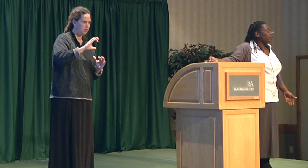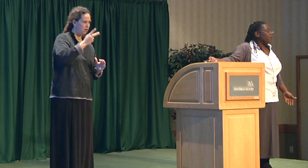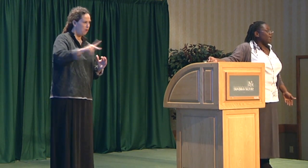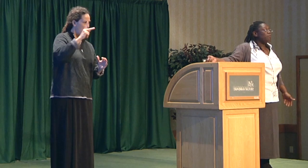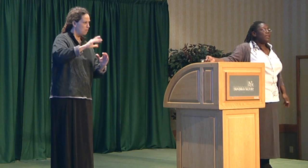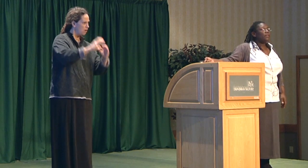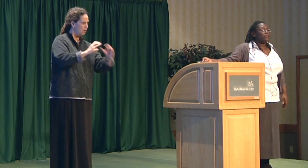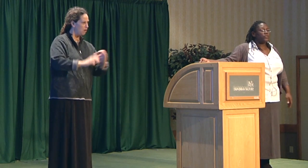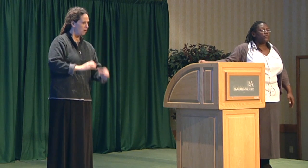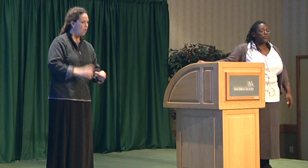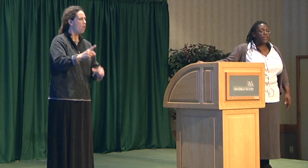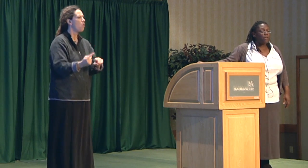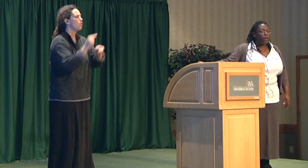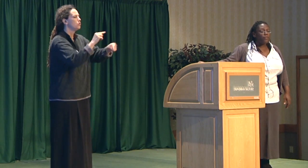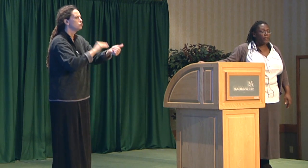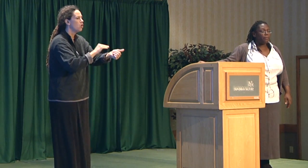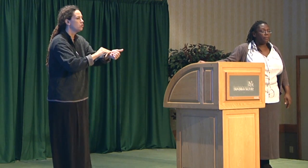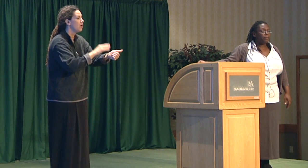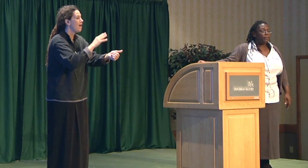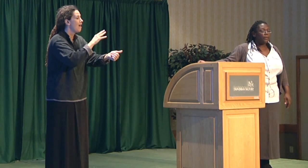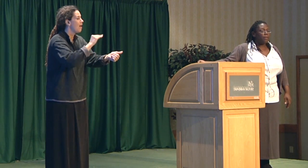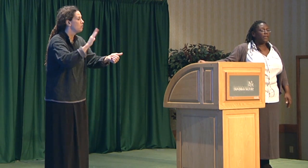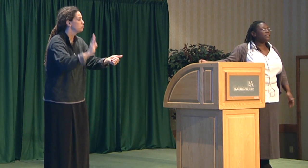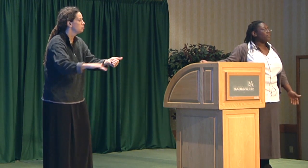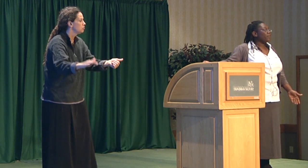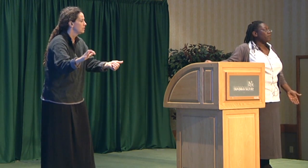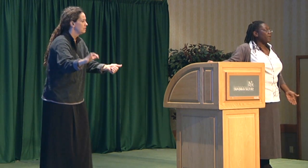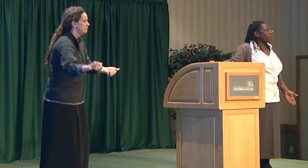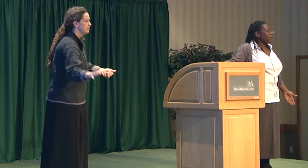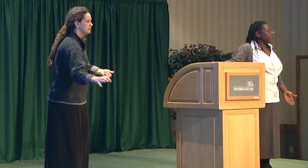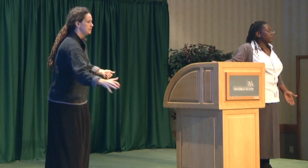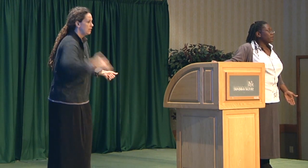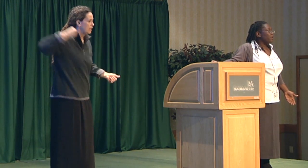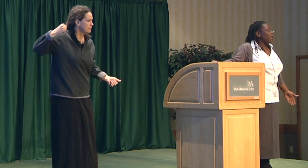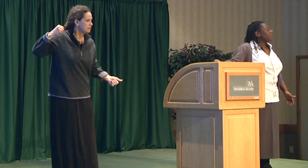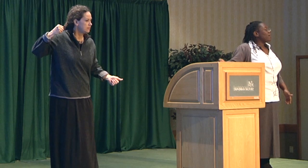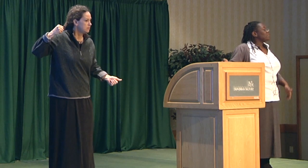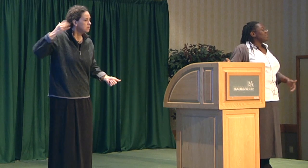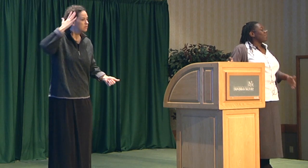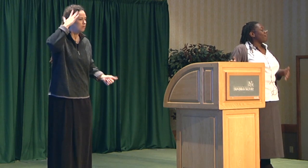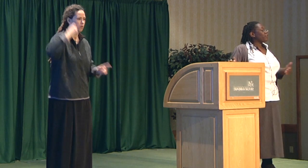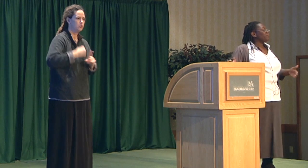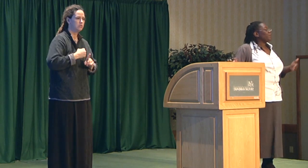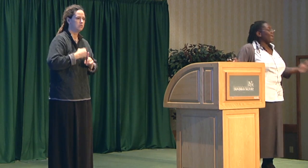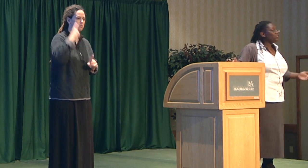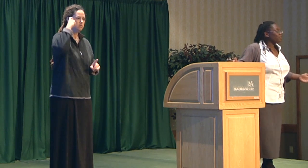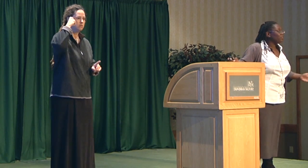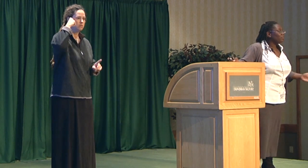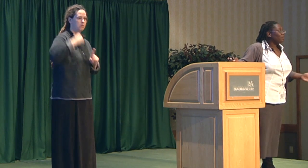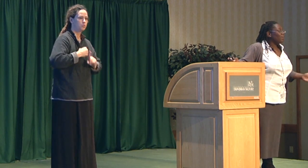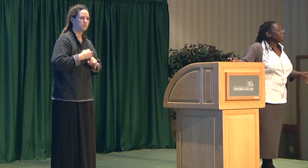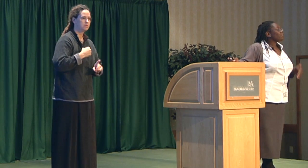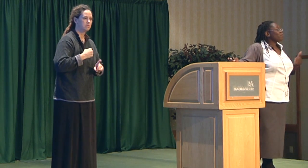doctor, and immediately their children were taken away from them because they thought they were being abused. And because they didn't have the